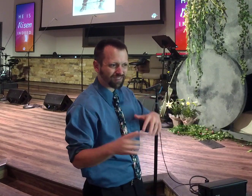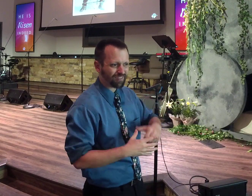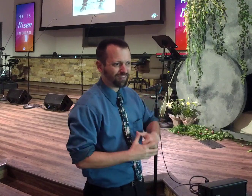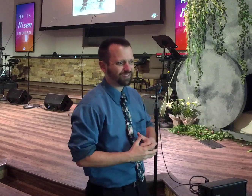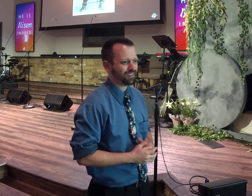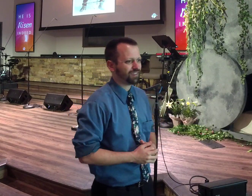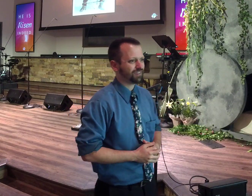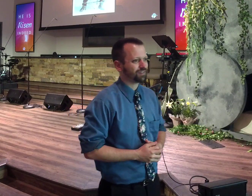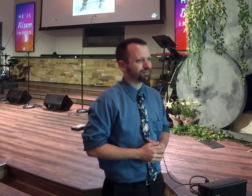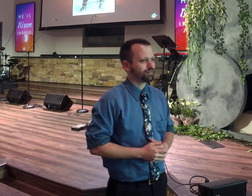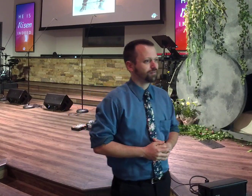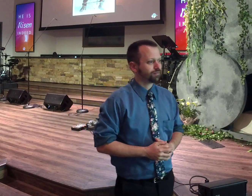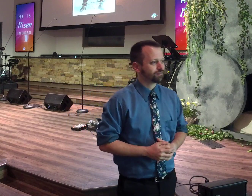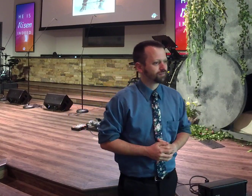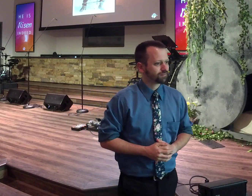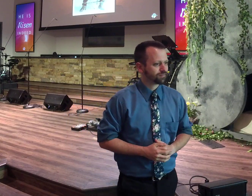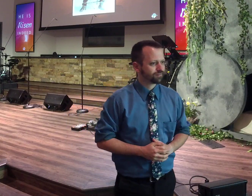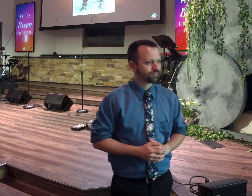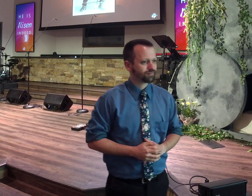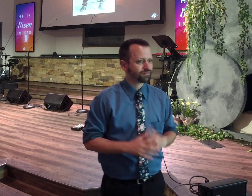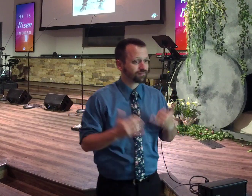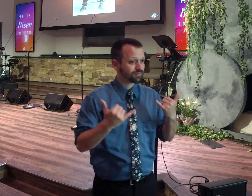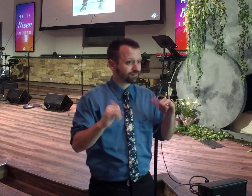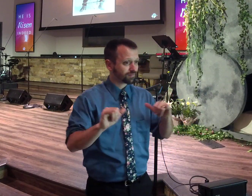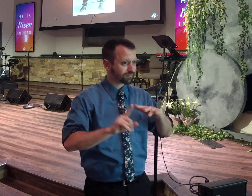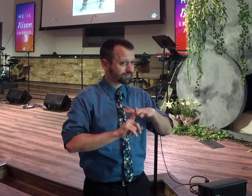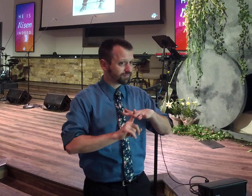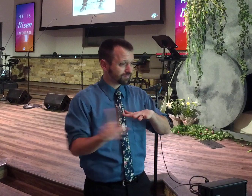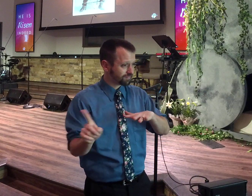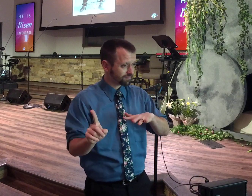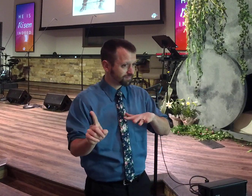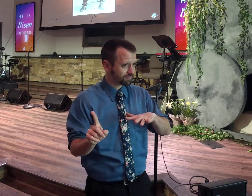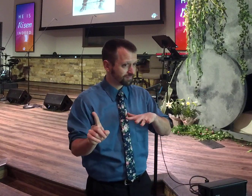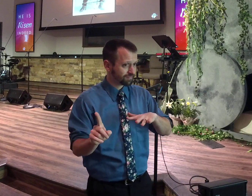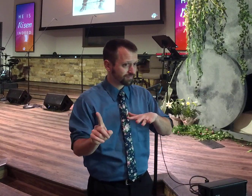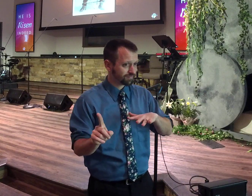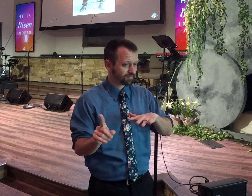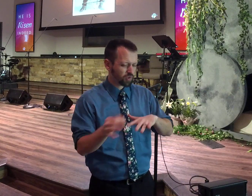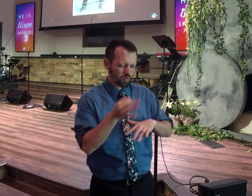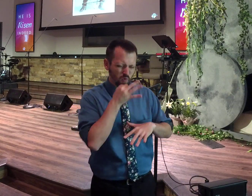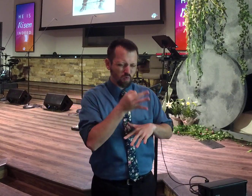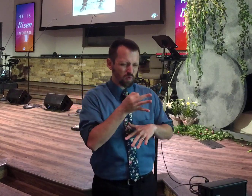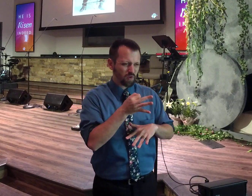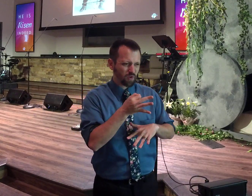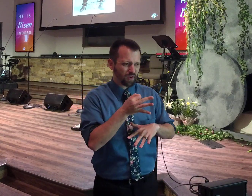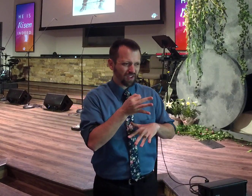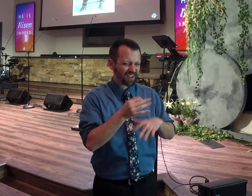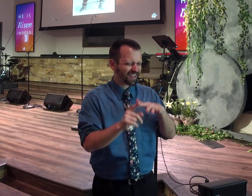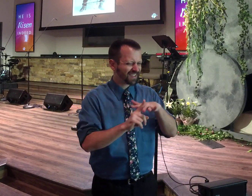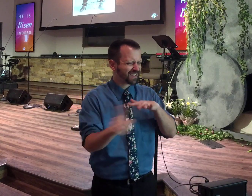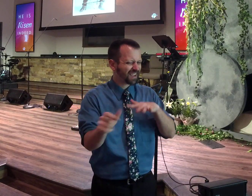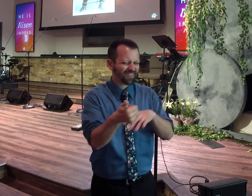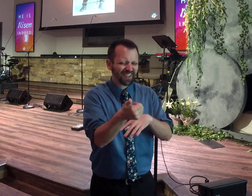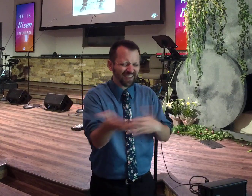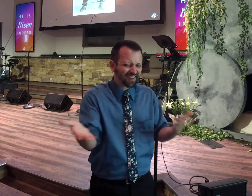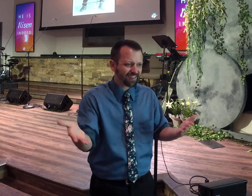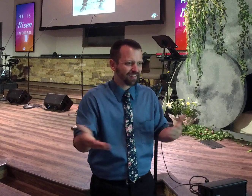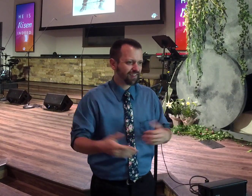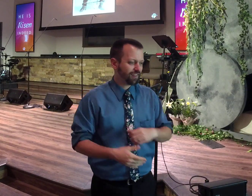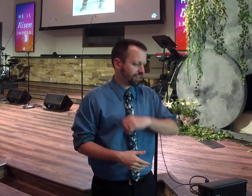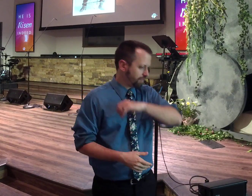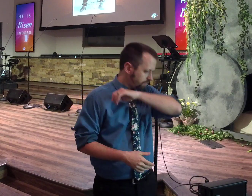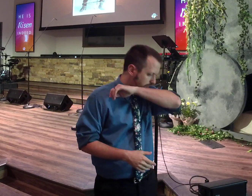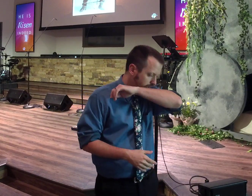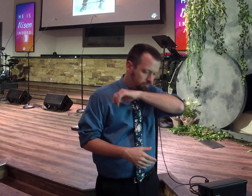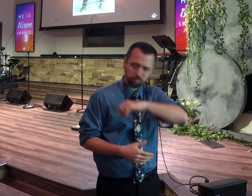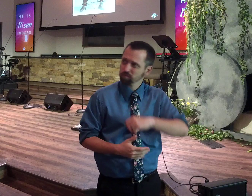escaped. He still escaped. Somehow he got out. He could break out of anything. But